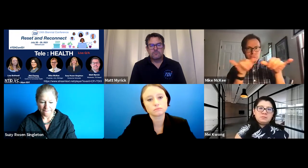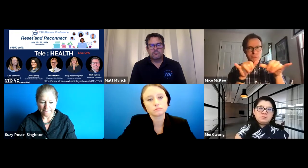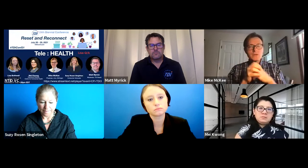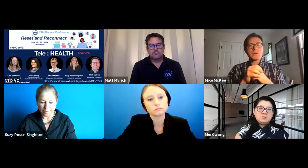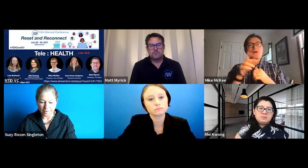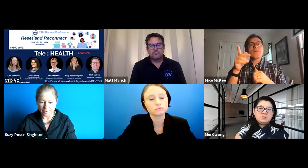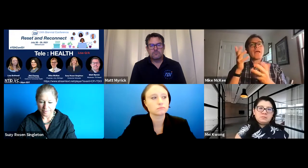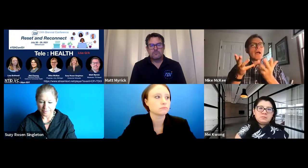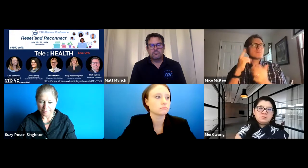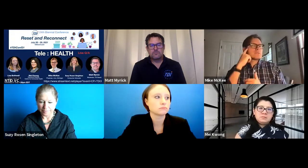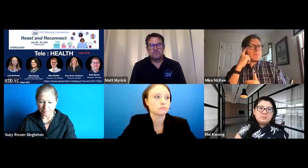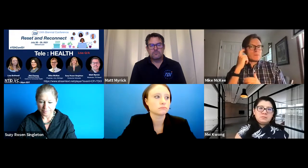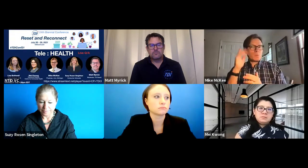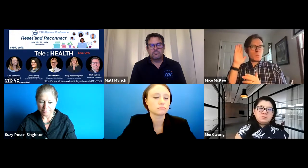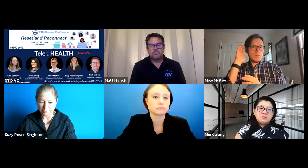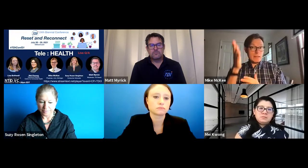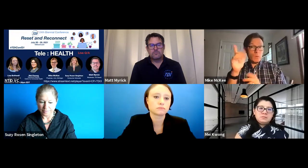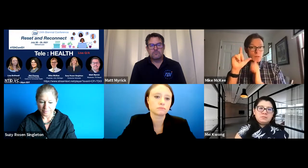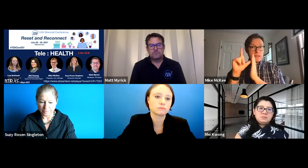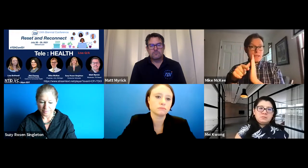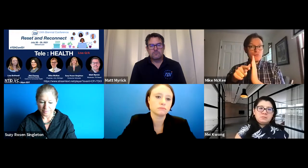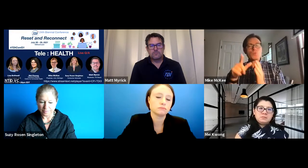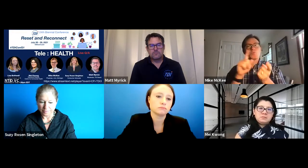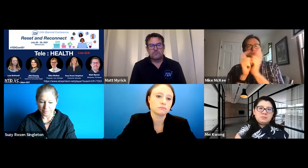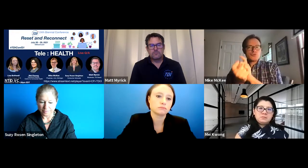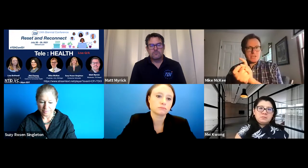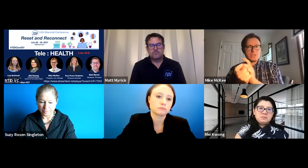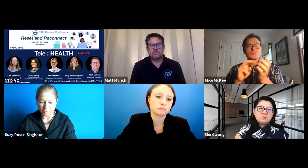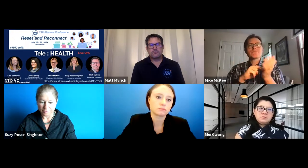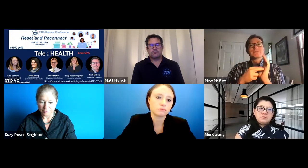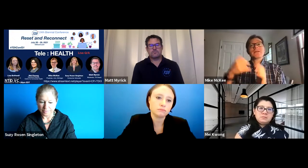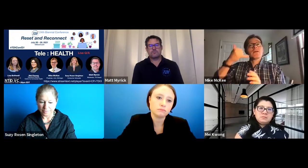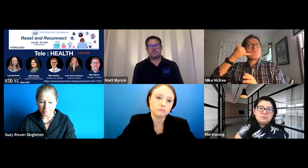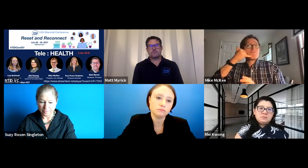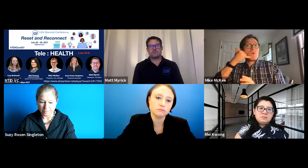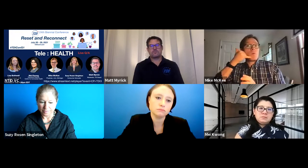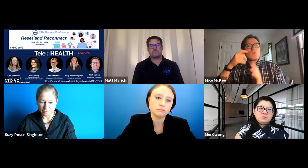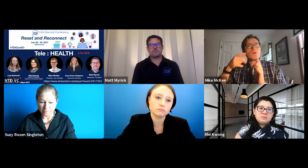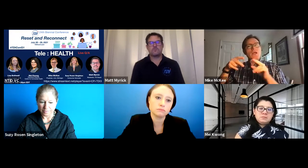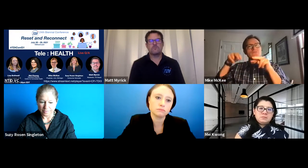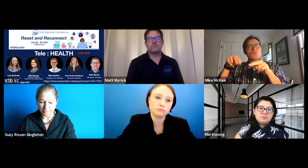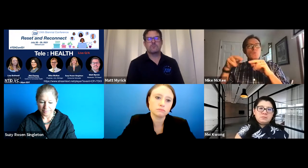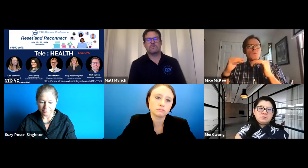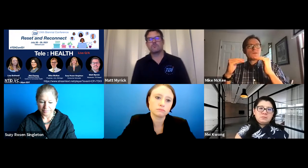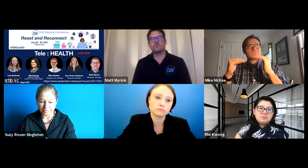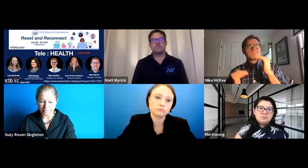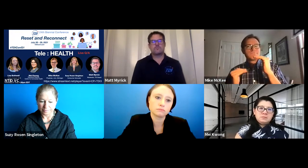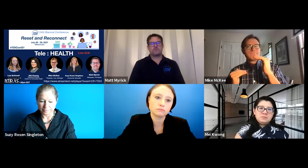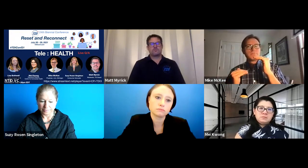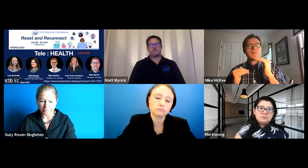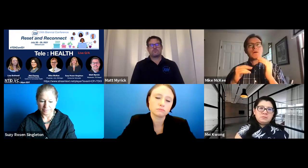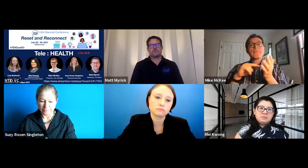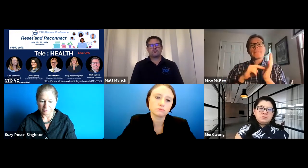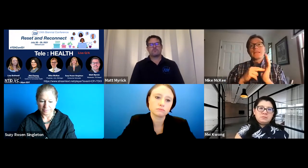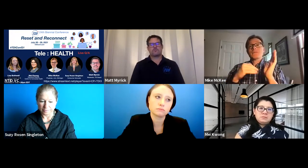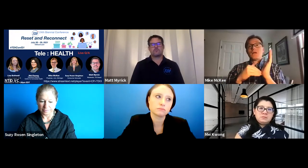video. Regardless, both are the same. And we suspect that later on that will change, which means